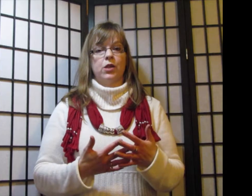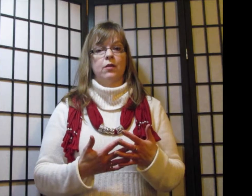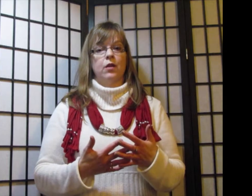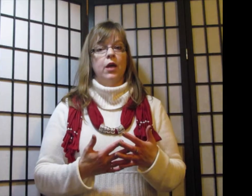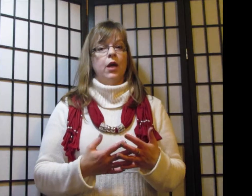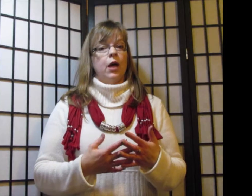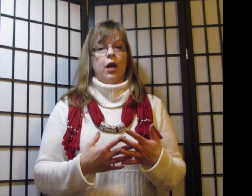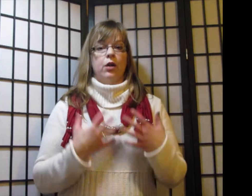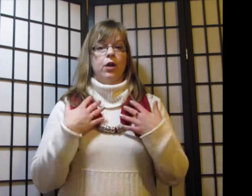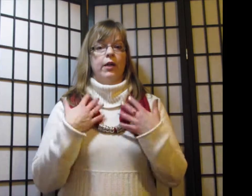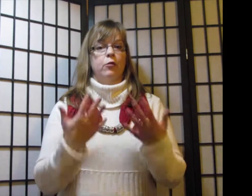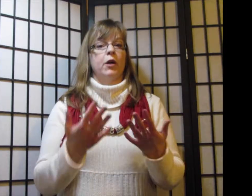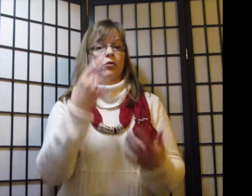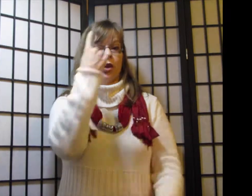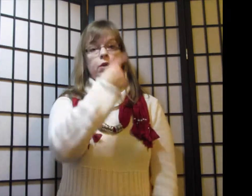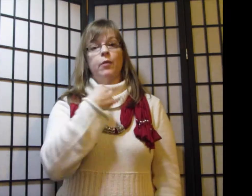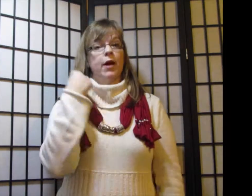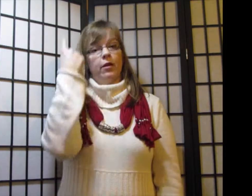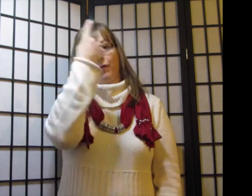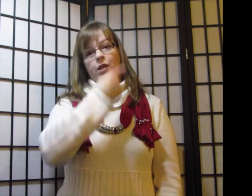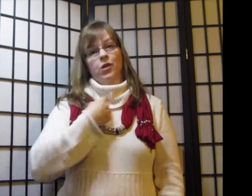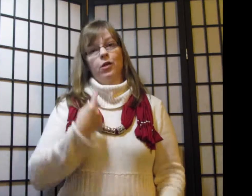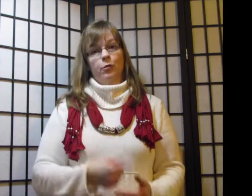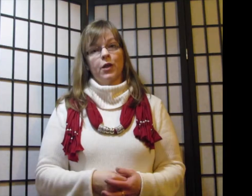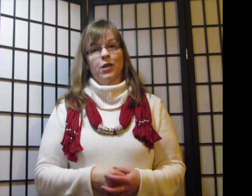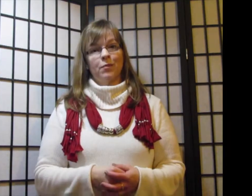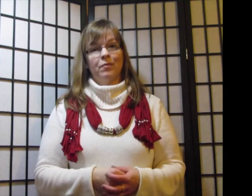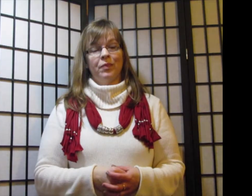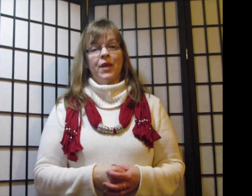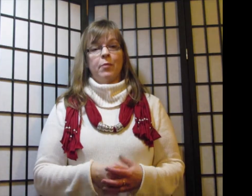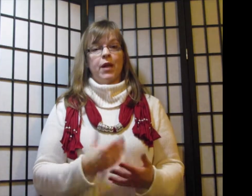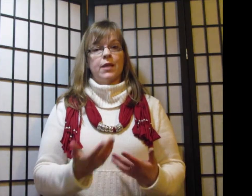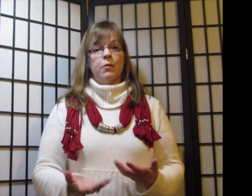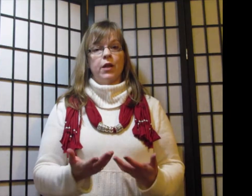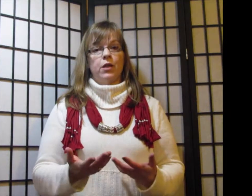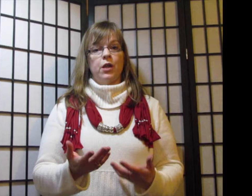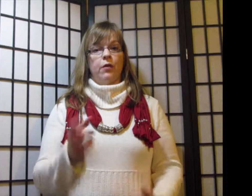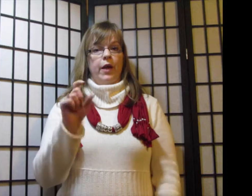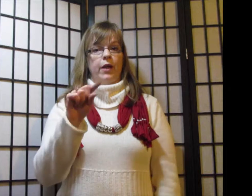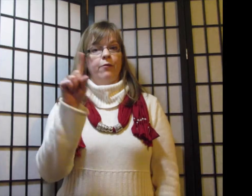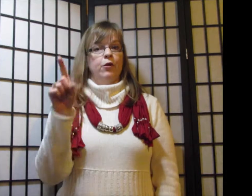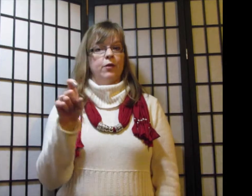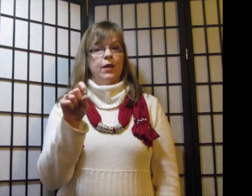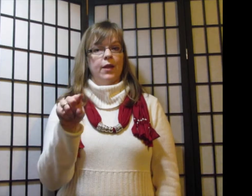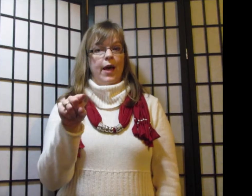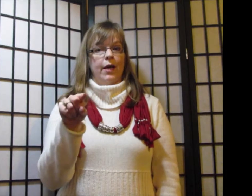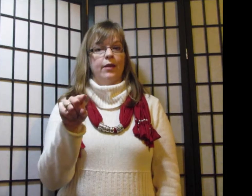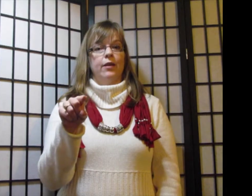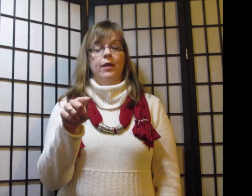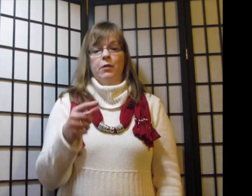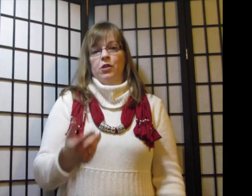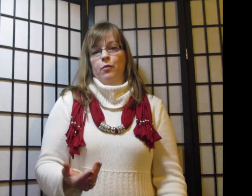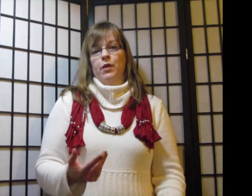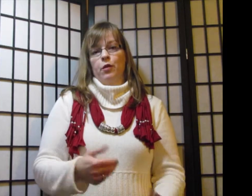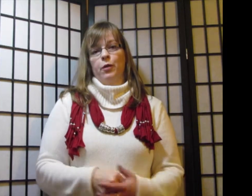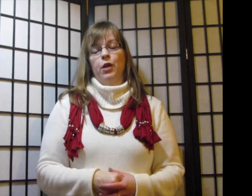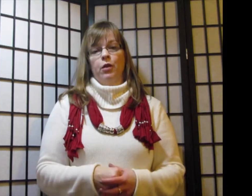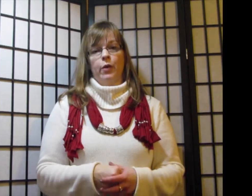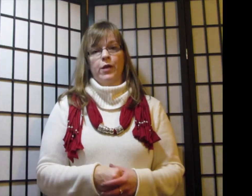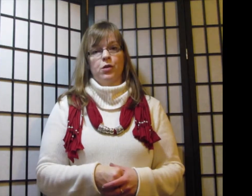questions are expressed totally by their facial expression. But I did want you to know that. If you see that, that just means they're putting a question